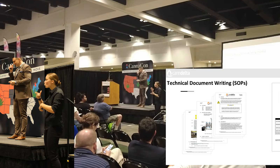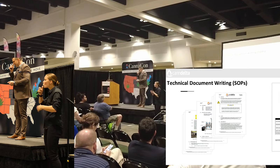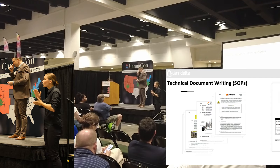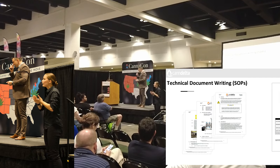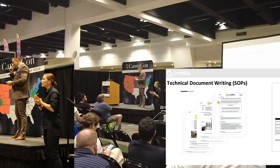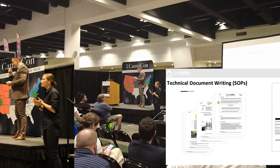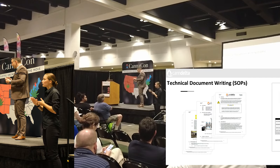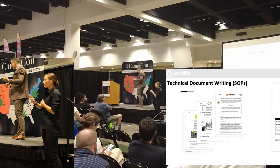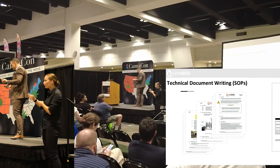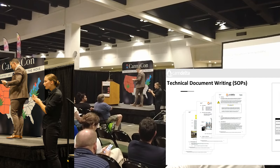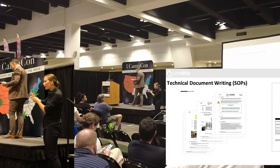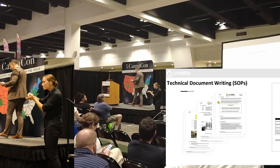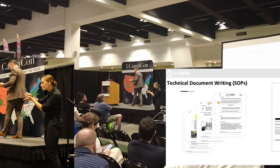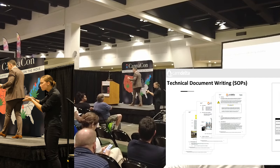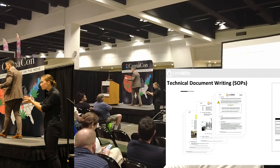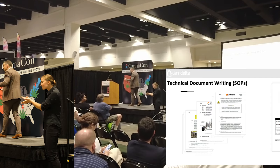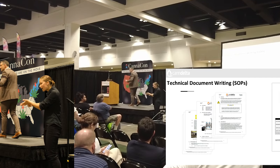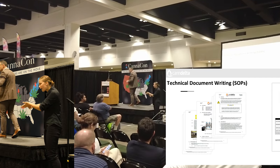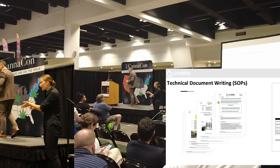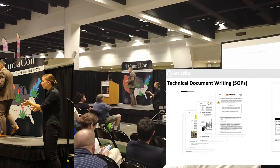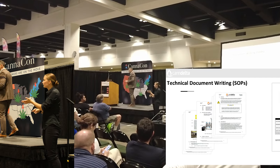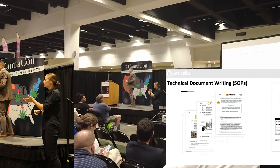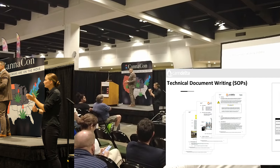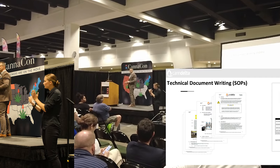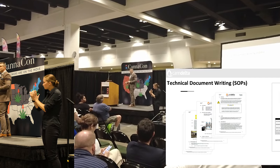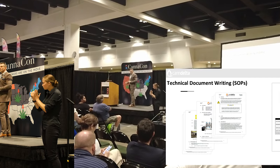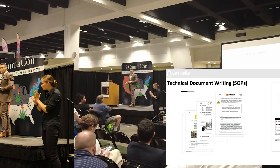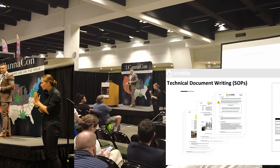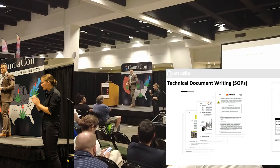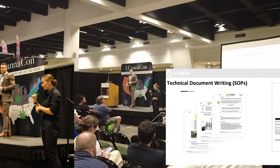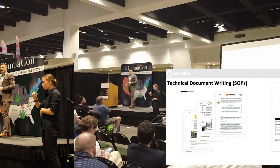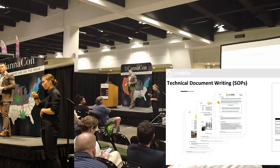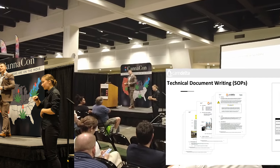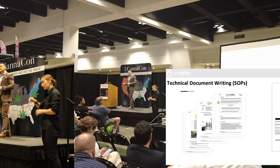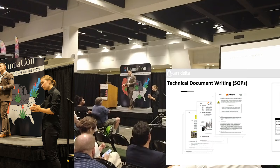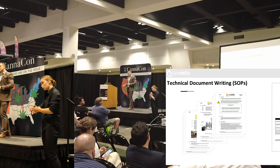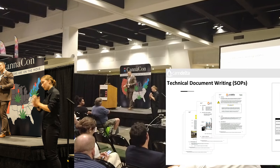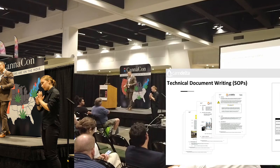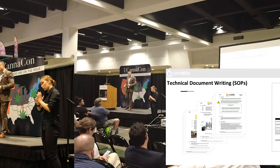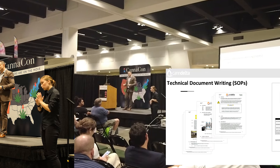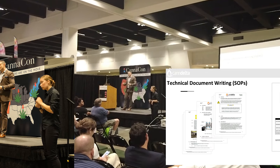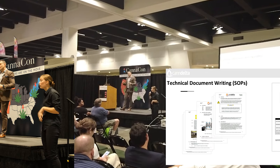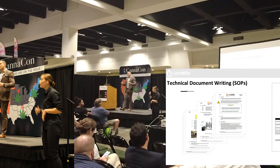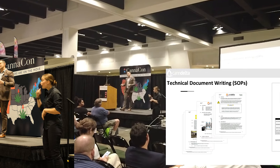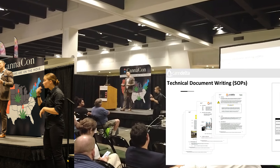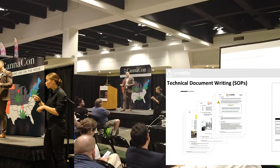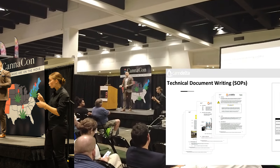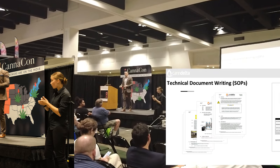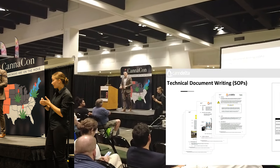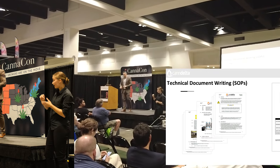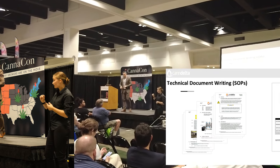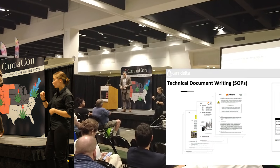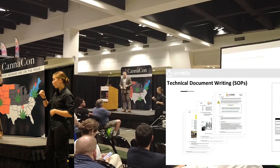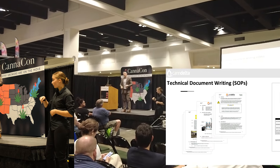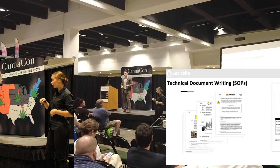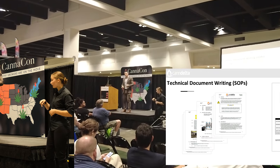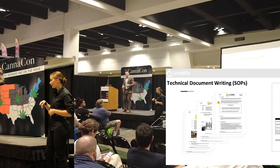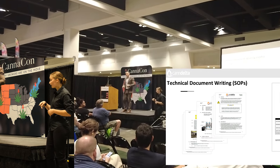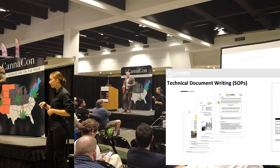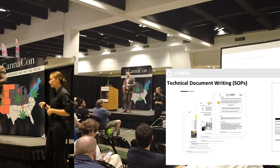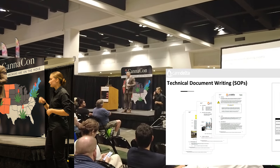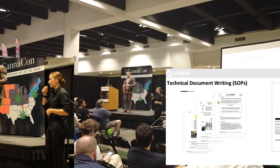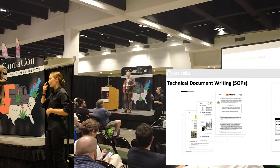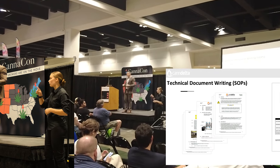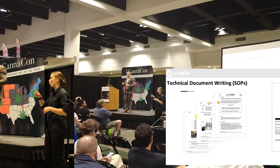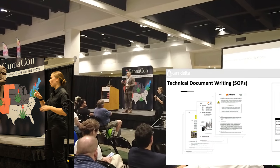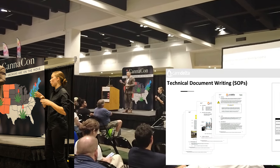names, and note sections as well. Those SOPs often need to be reviewed. When writing SOPs, we cannot make them too onerous. We want to make